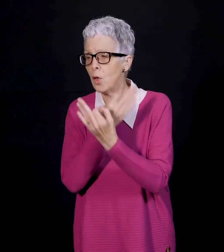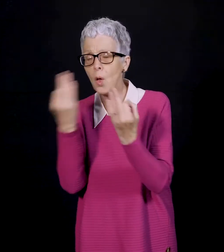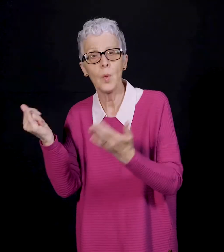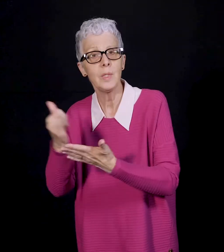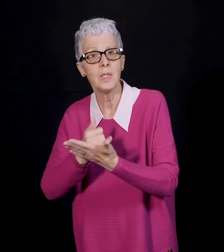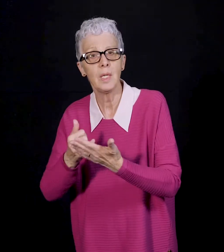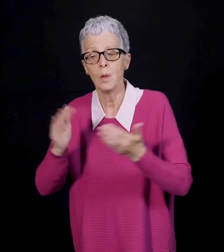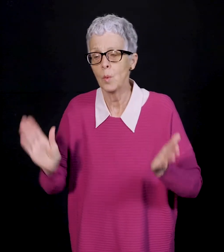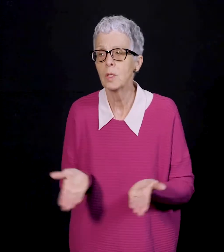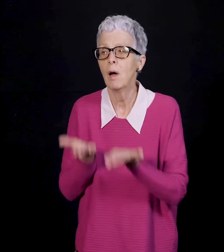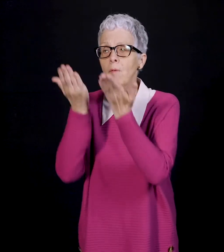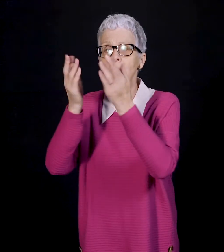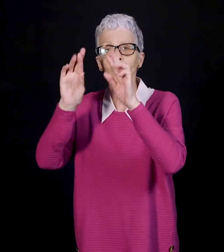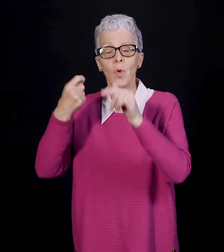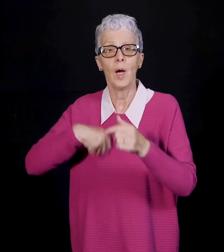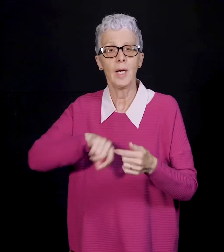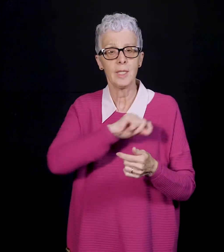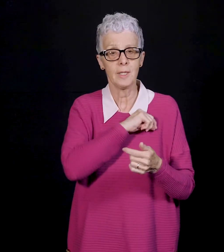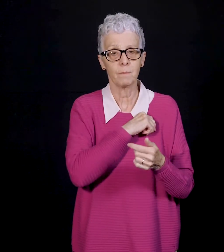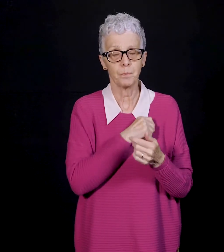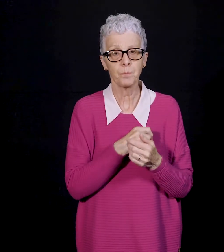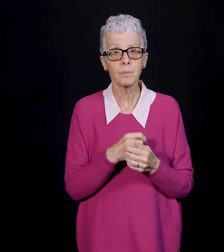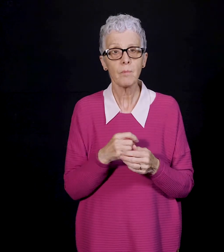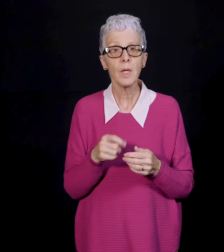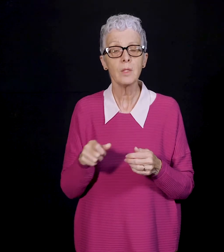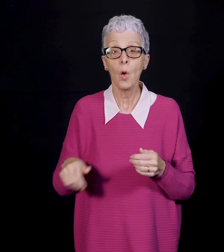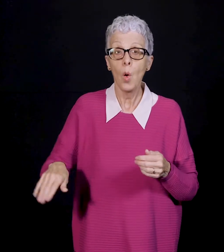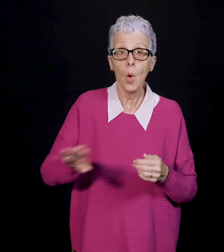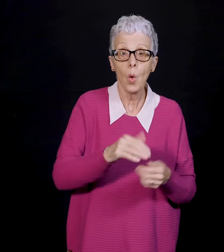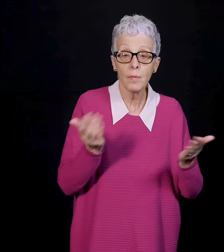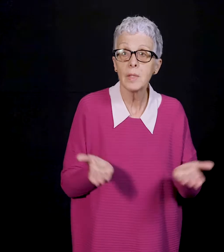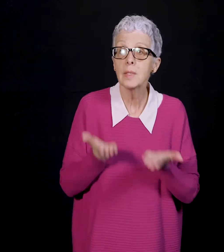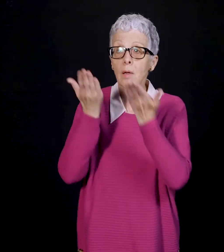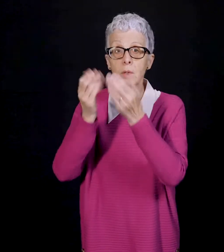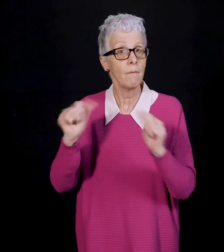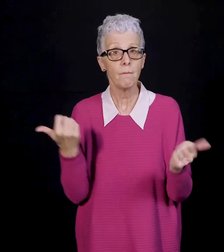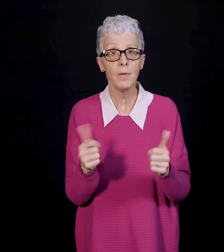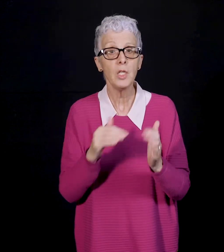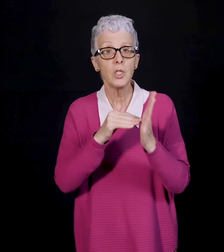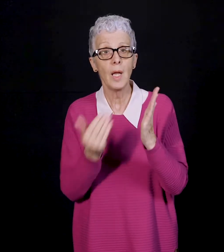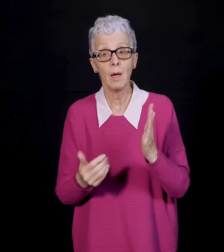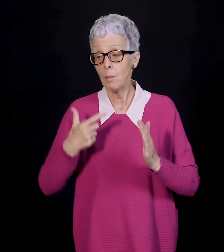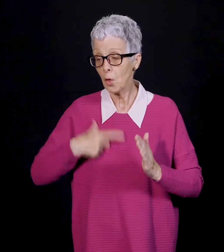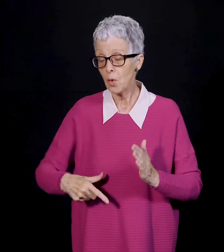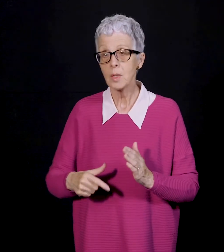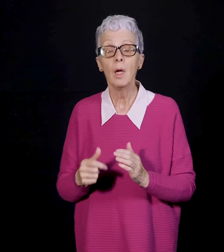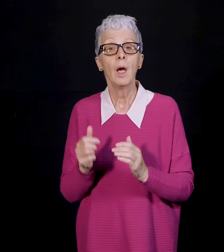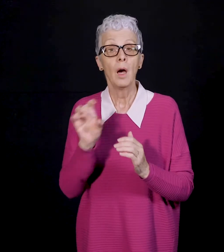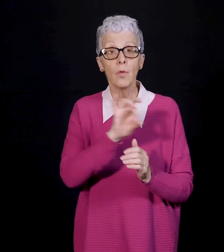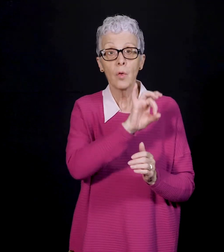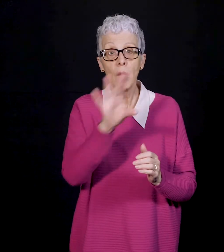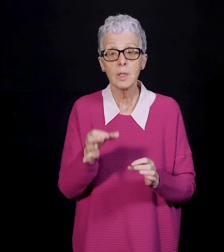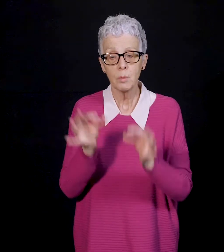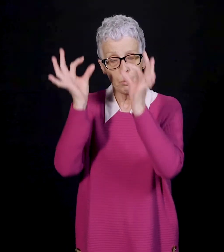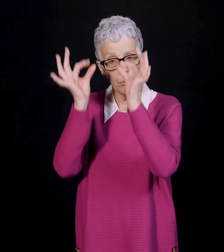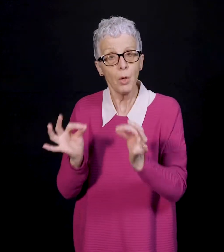offered up for us. And the entire sacrificial system has been done away with as a result of Christ's perfect